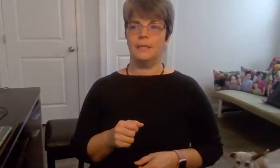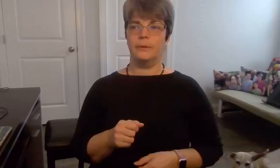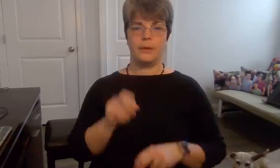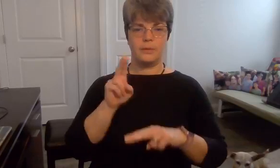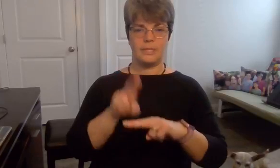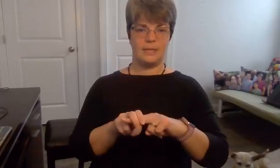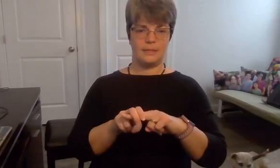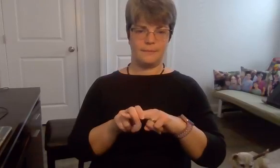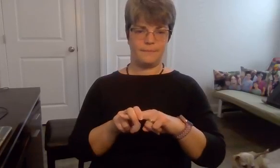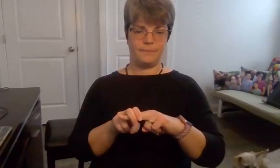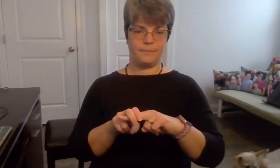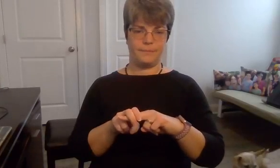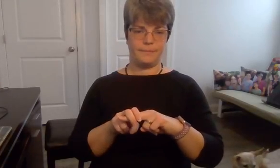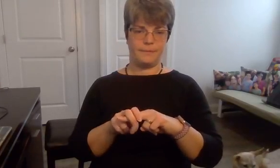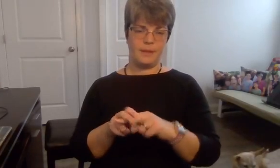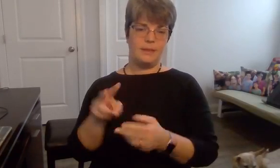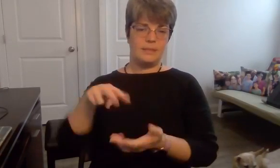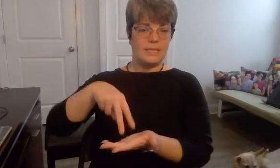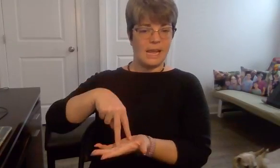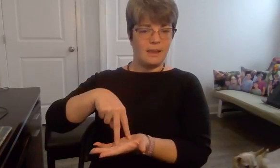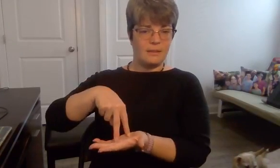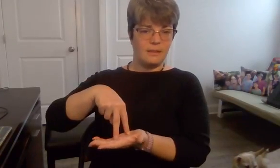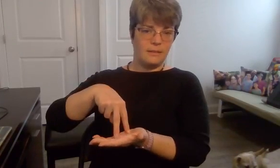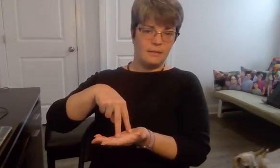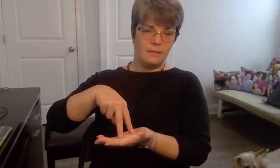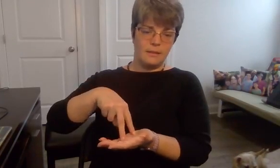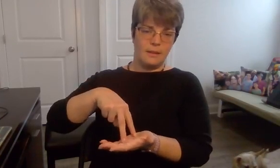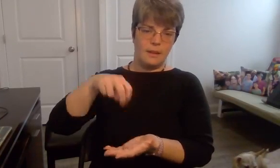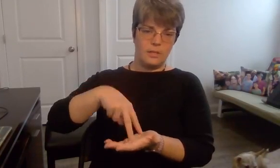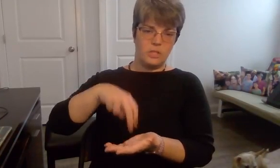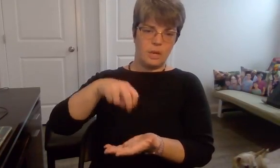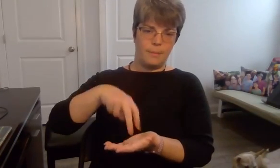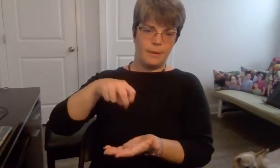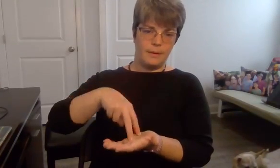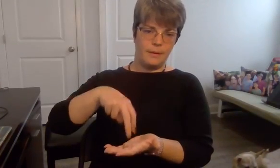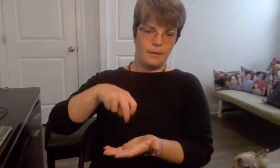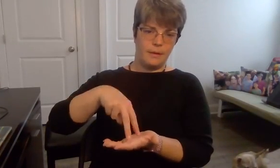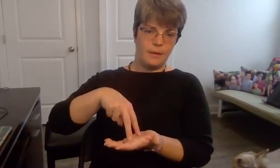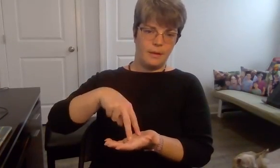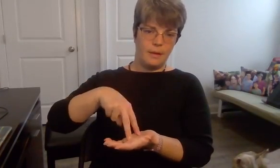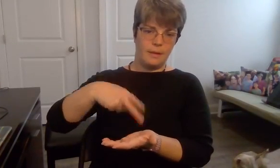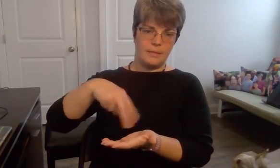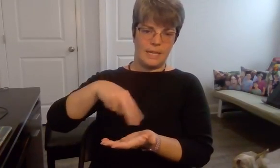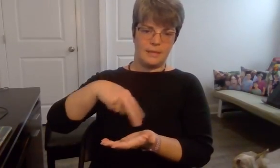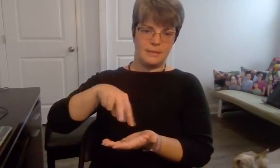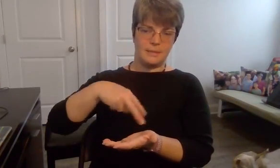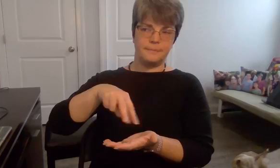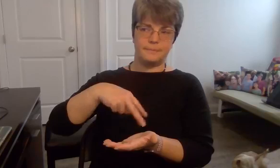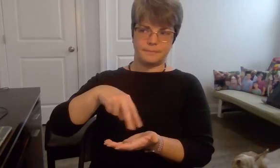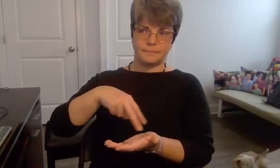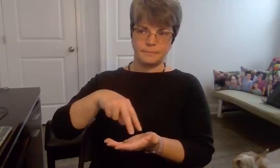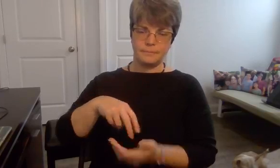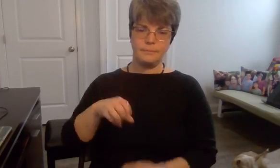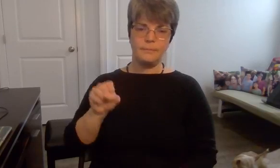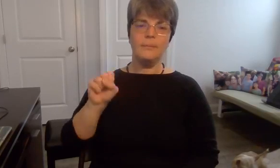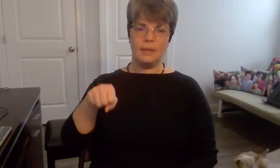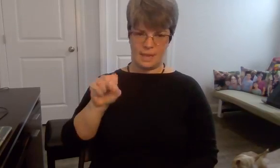Where do we go? Sit. Stand. Jump. Dance.